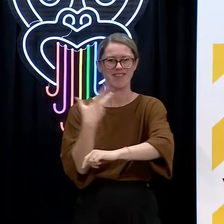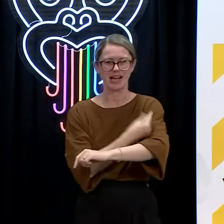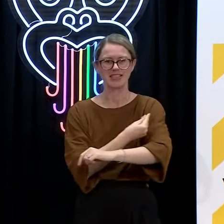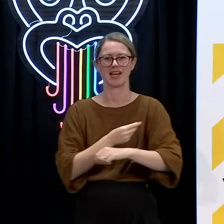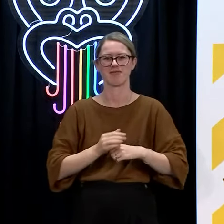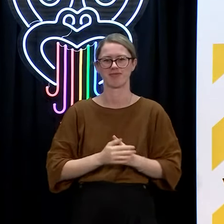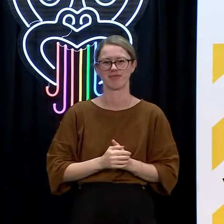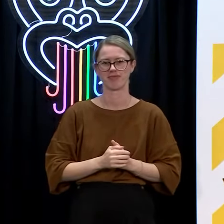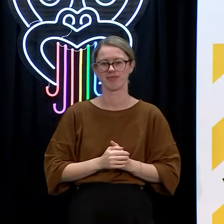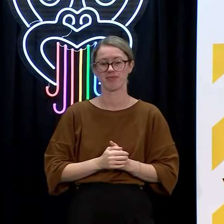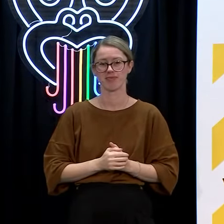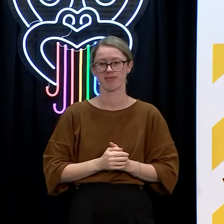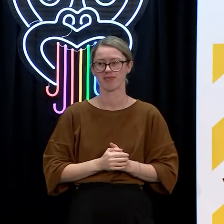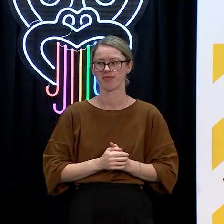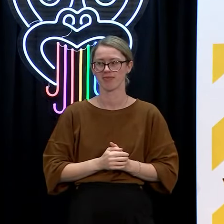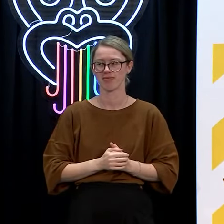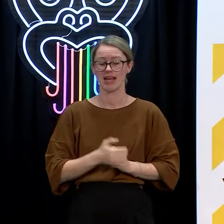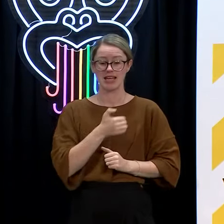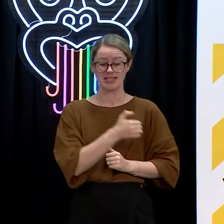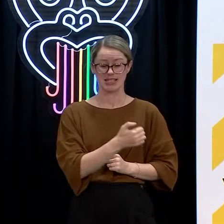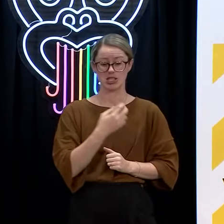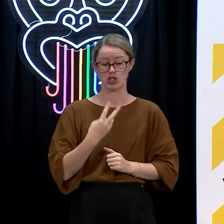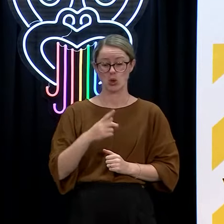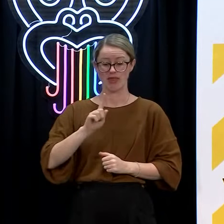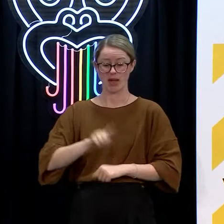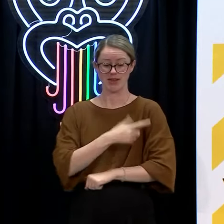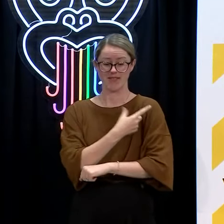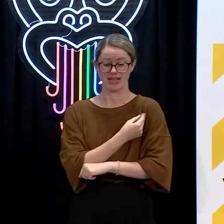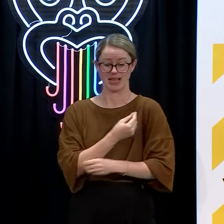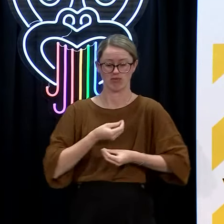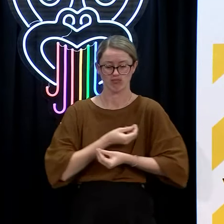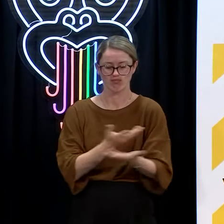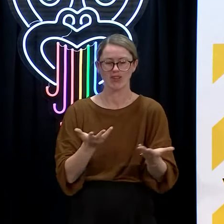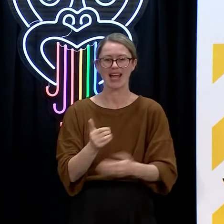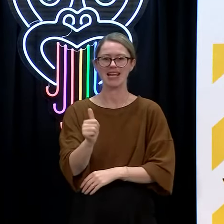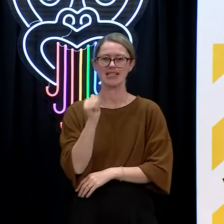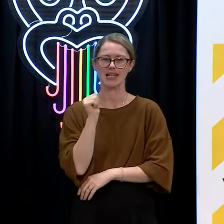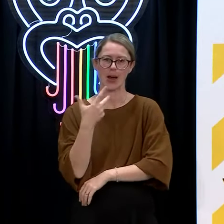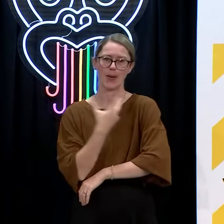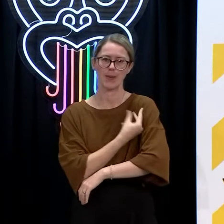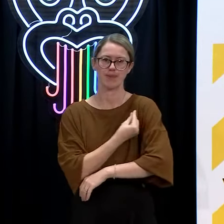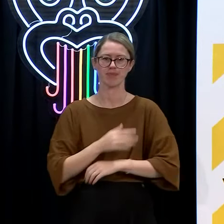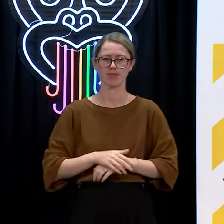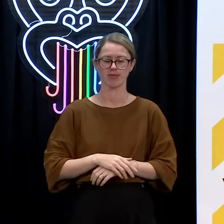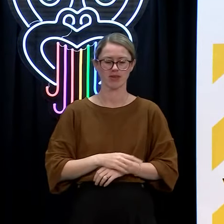campaign. 62,000 doses were administered across the country yesterday.